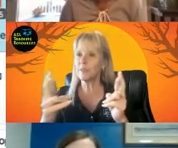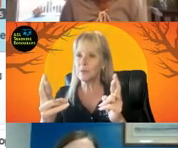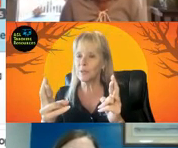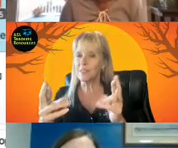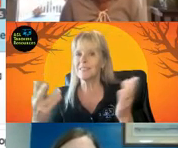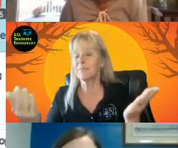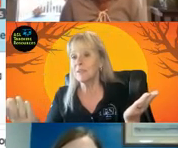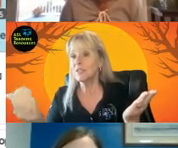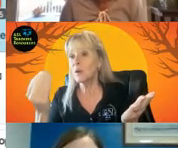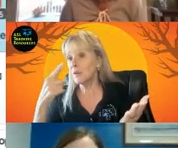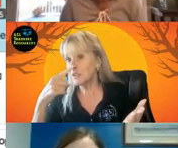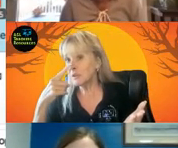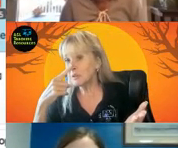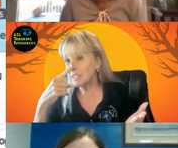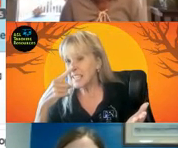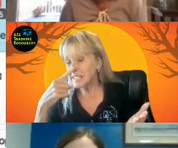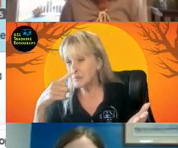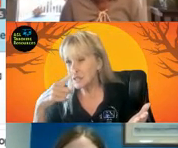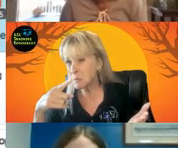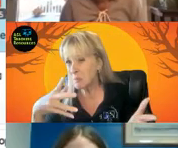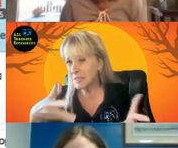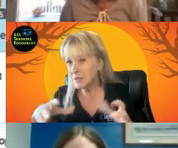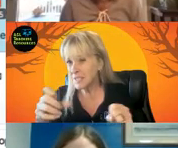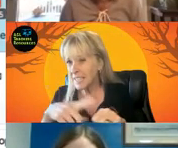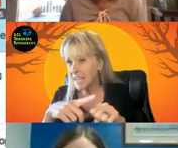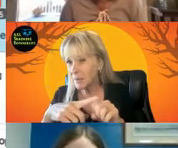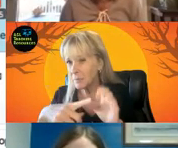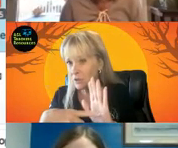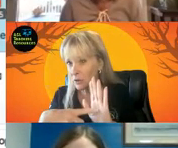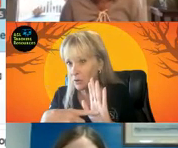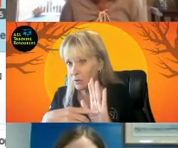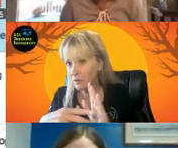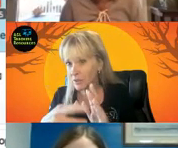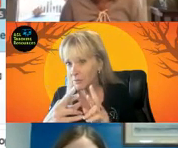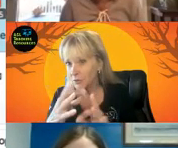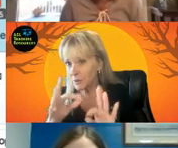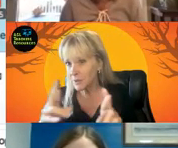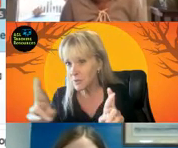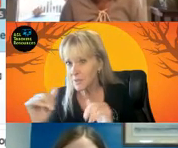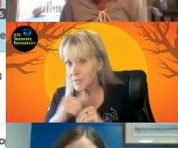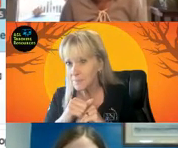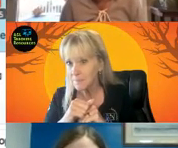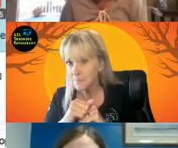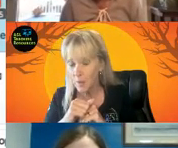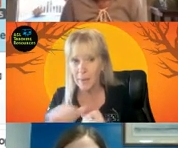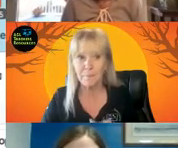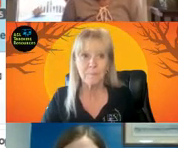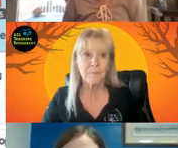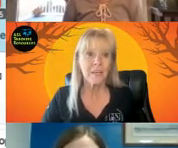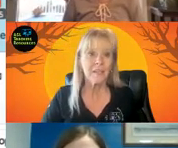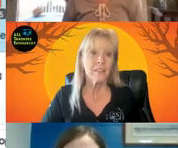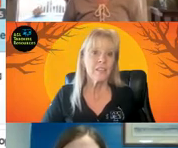free resources. So is that something you want me to take time to show you some free resources?